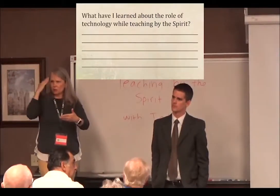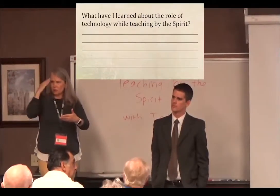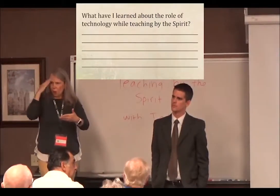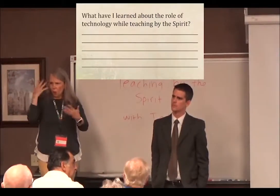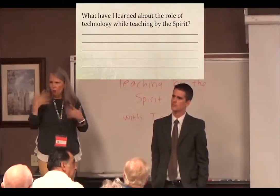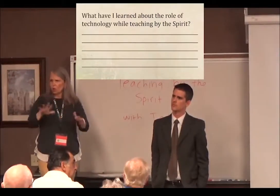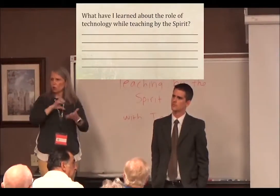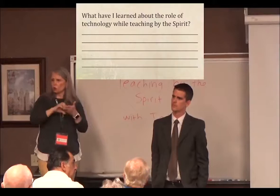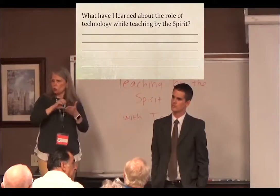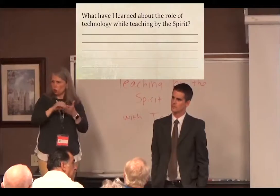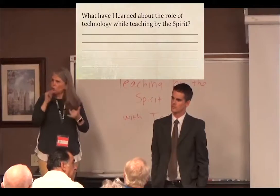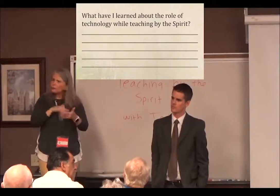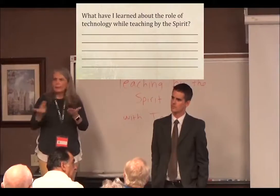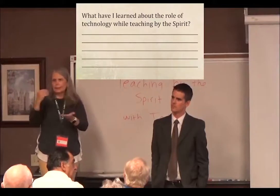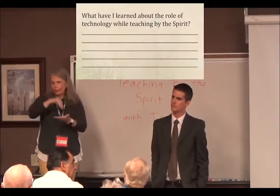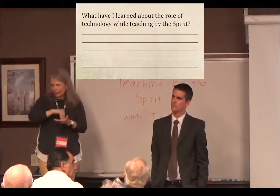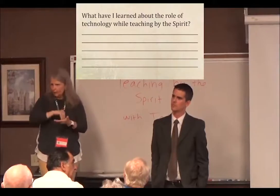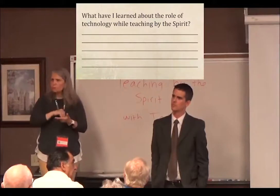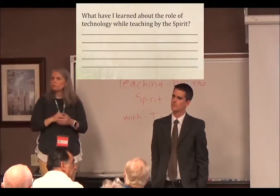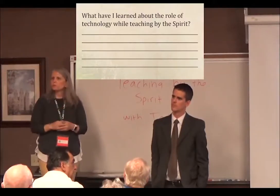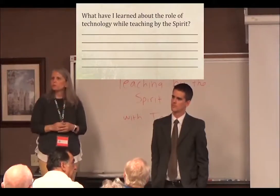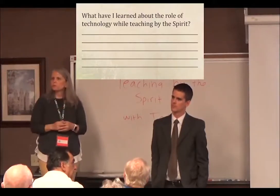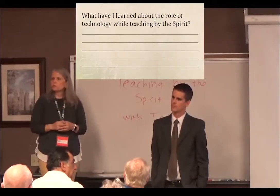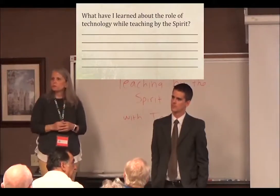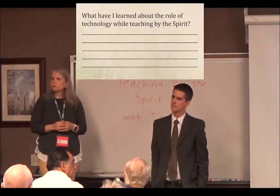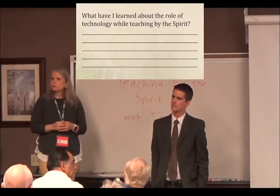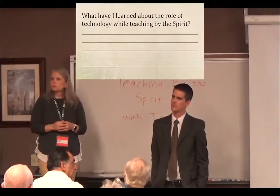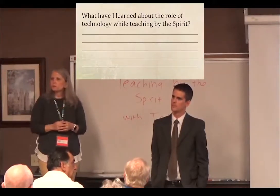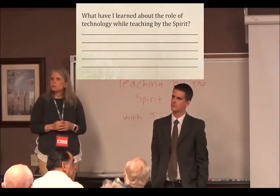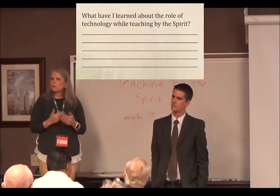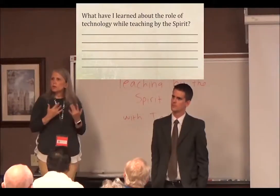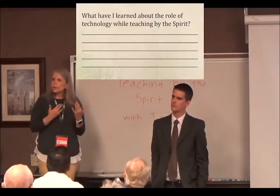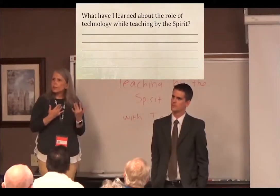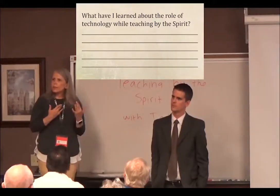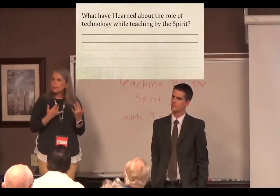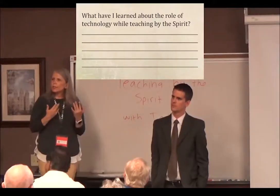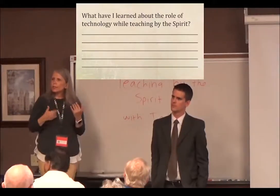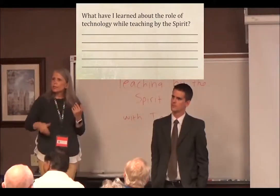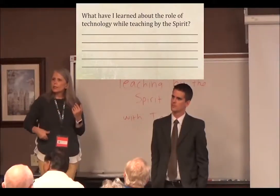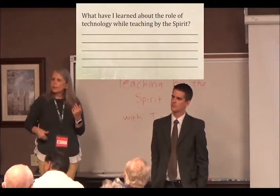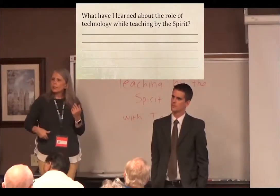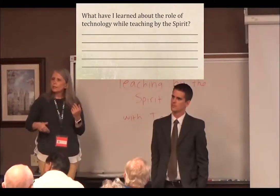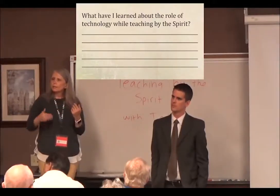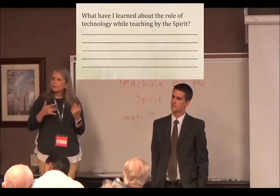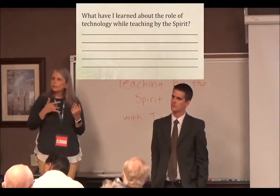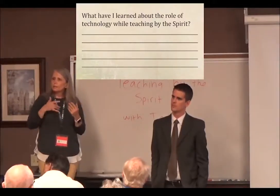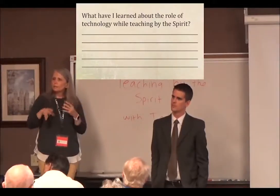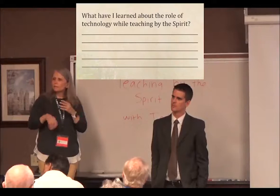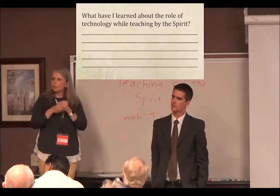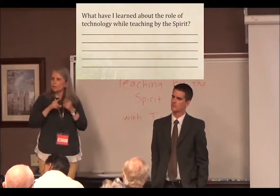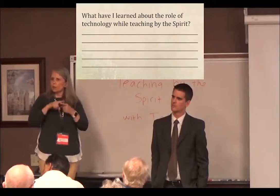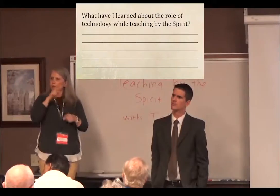and plan, as I read those scriptures again, I wait until that inspiration